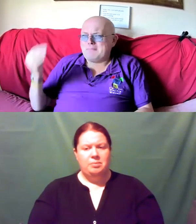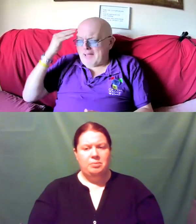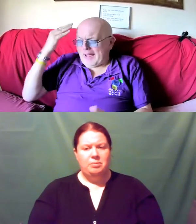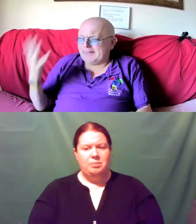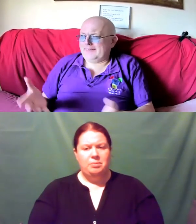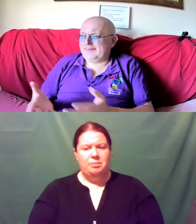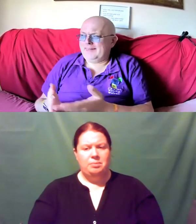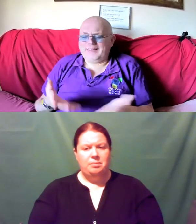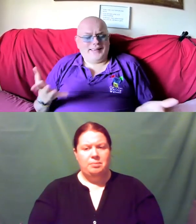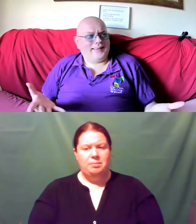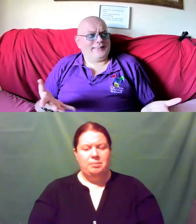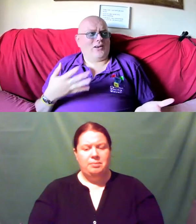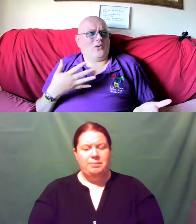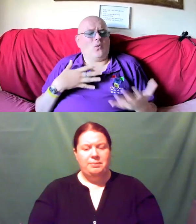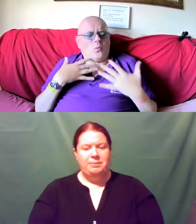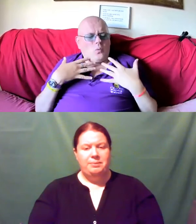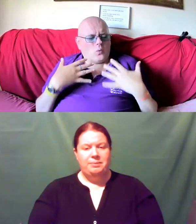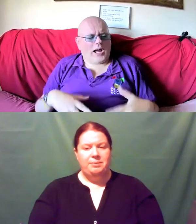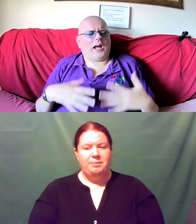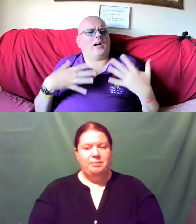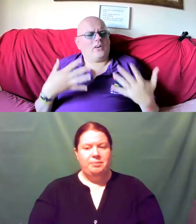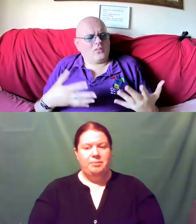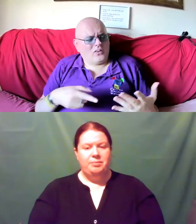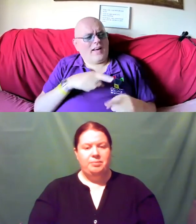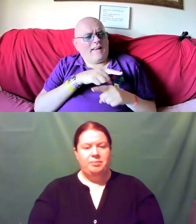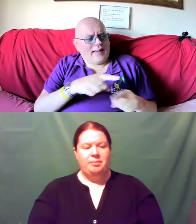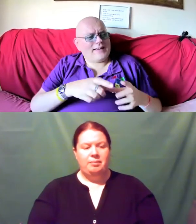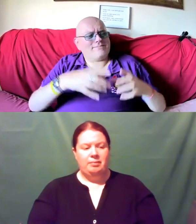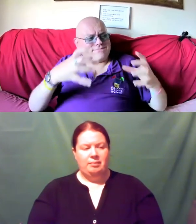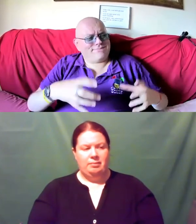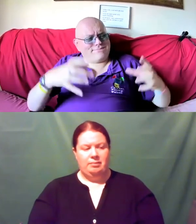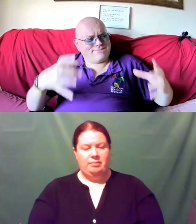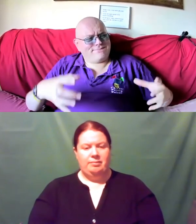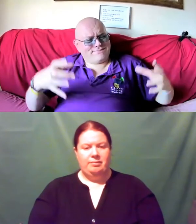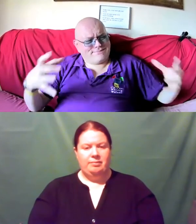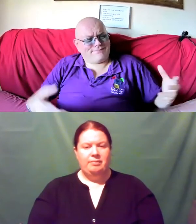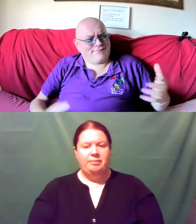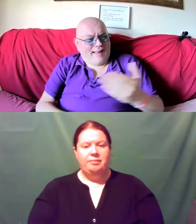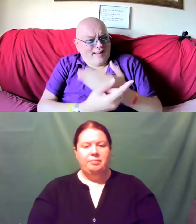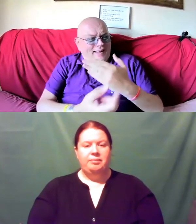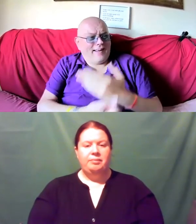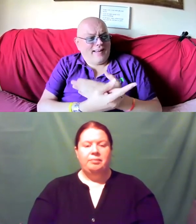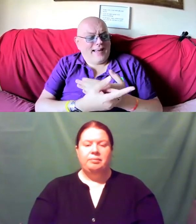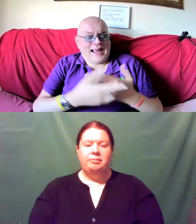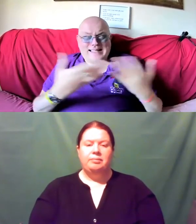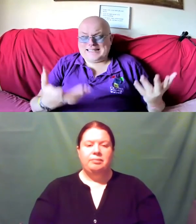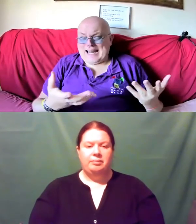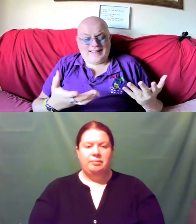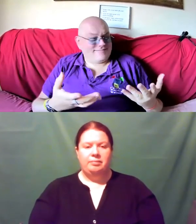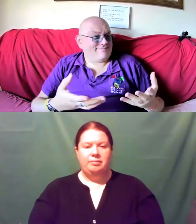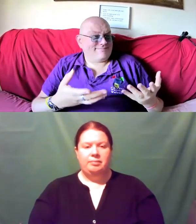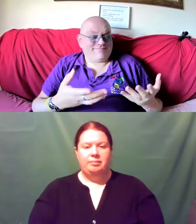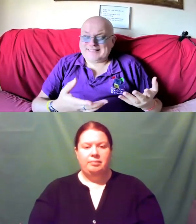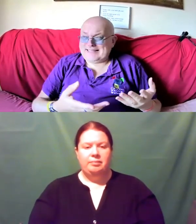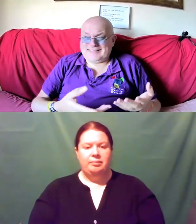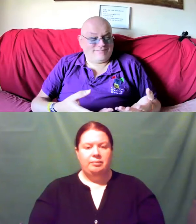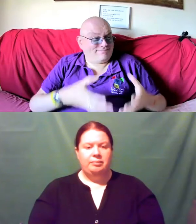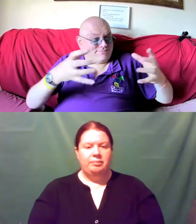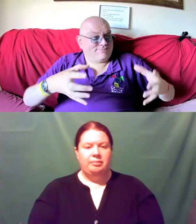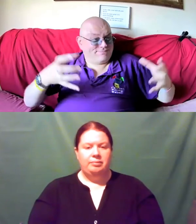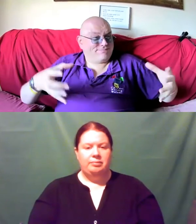I'm completely amazed at how it's unfolded, and it still seems to have tremendous potential that we've only just begun